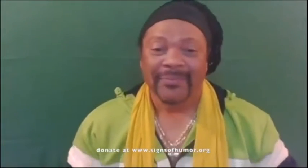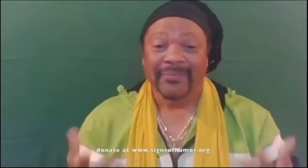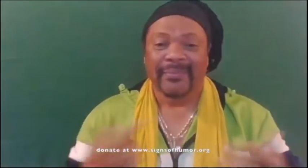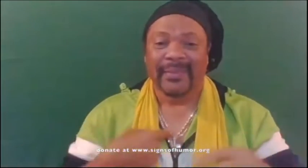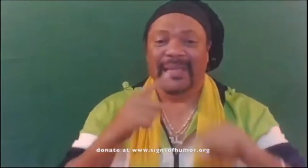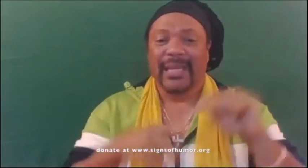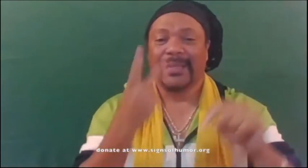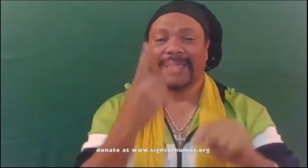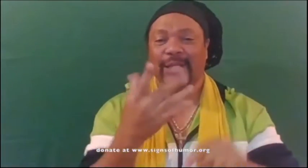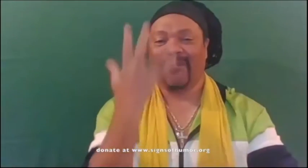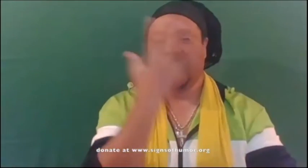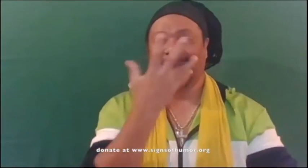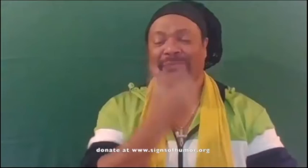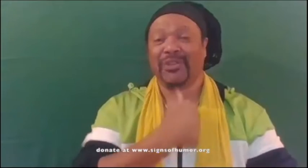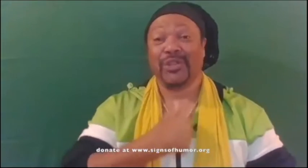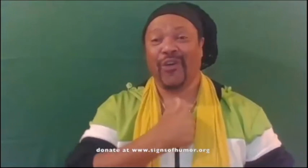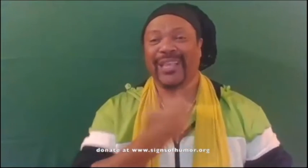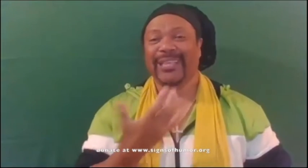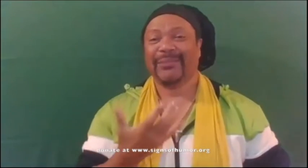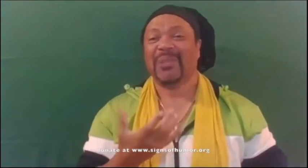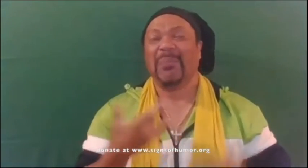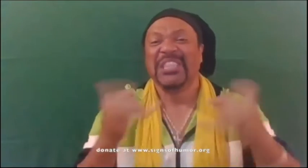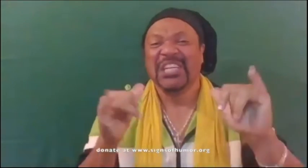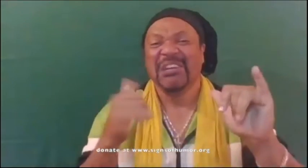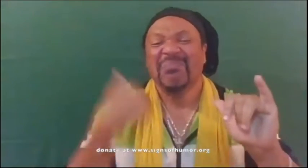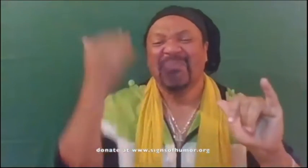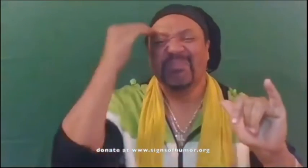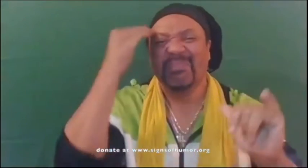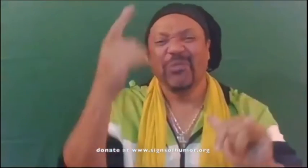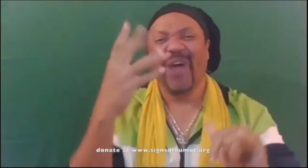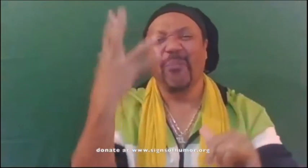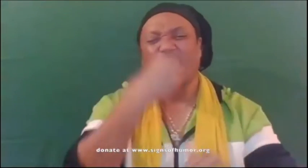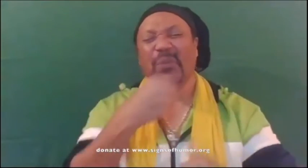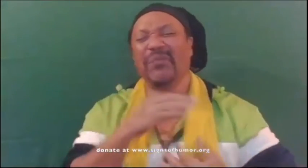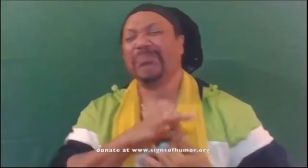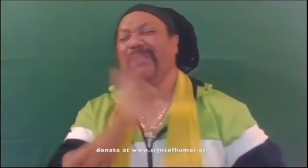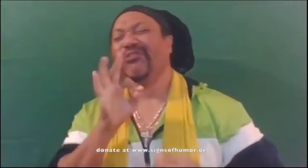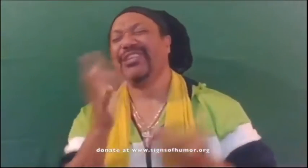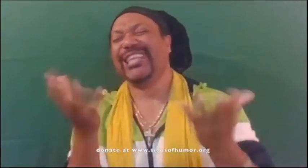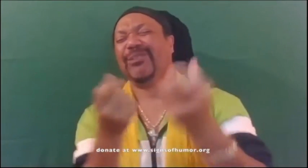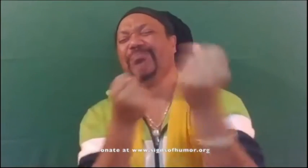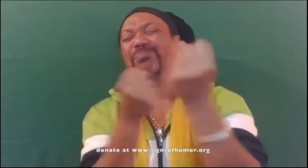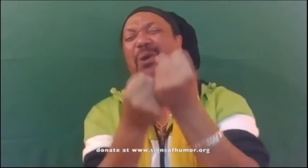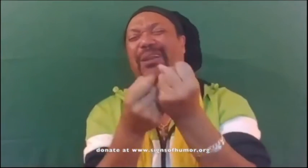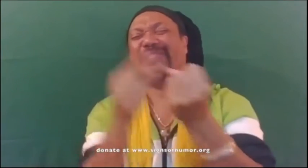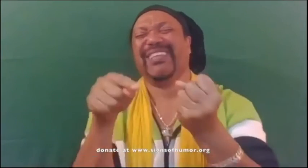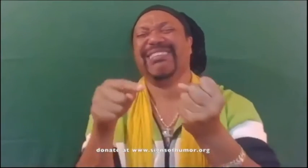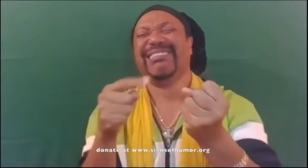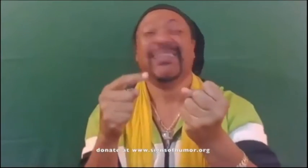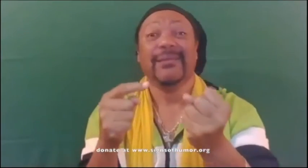a virtual environment. I actually can't see your faces, my bad, but I'm just gonna assume that your beautiful self and your spirit is